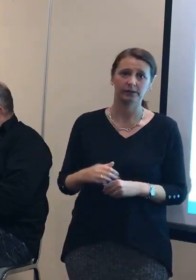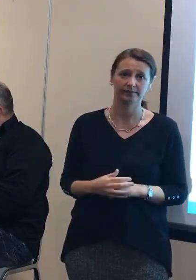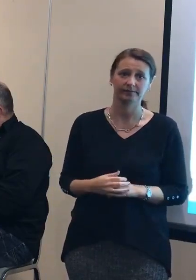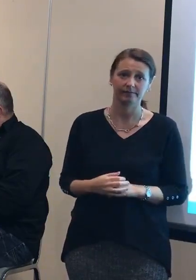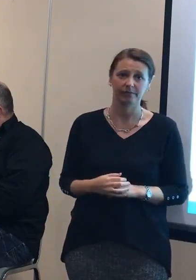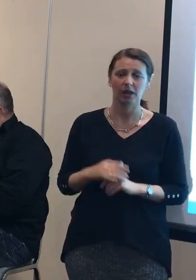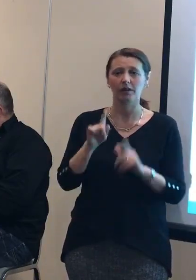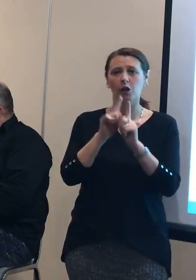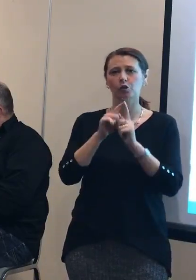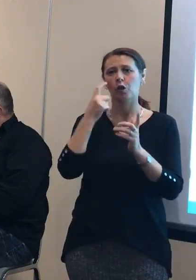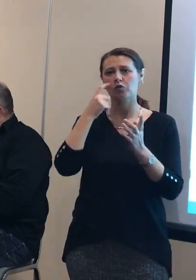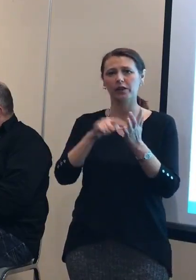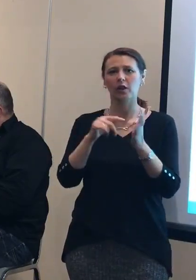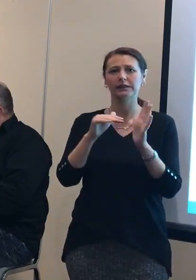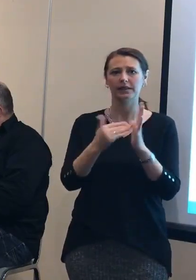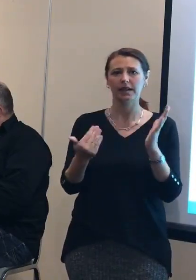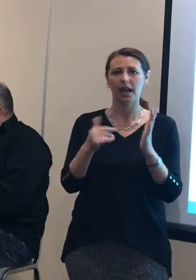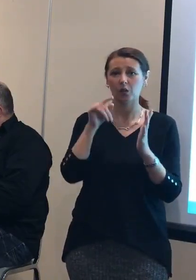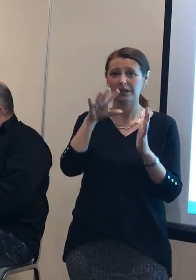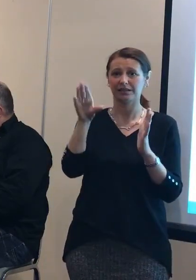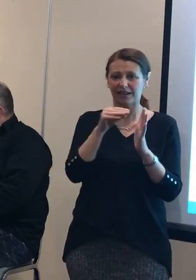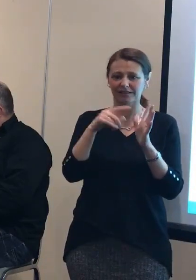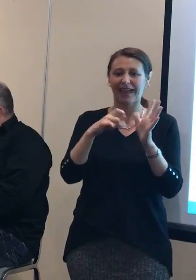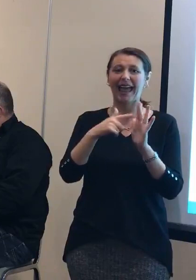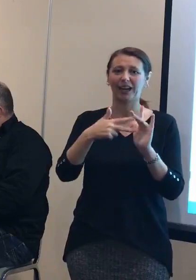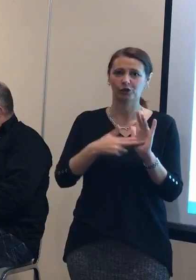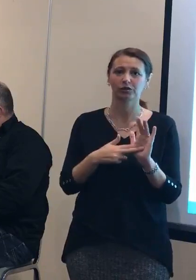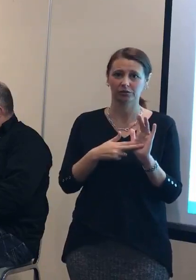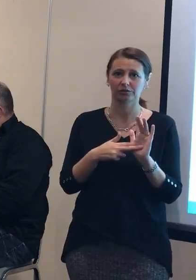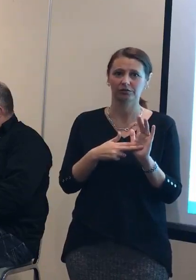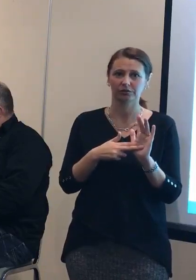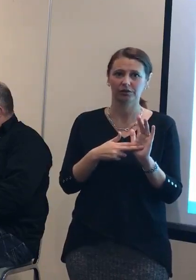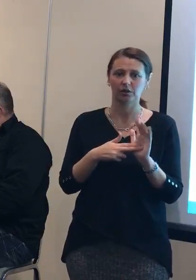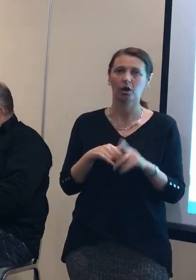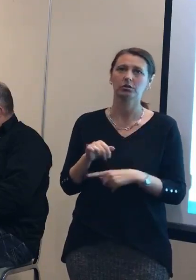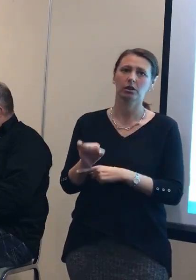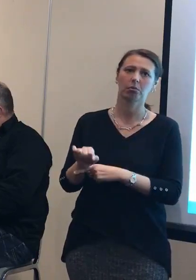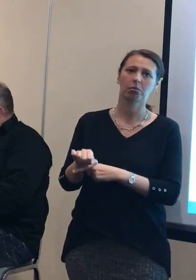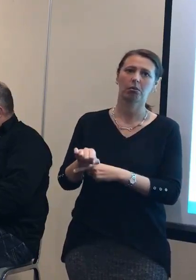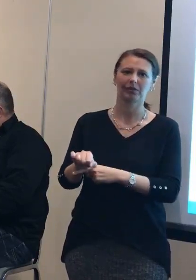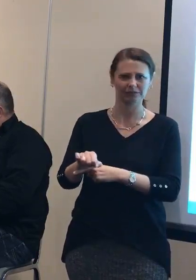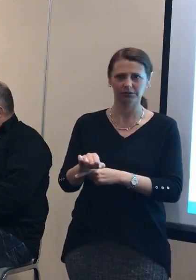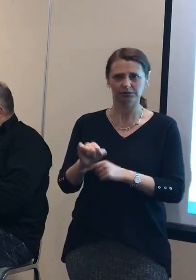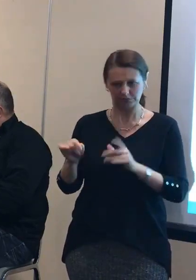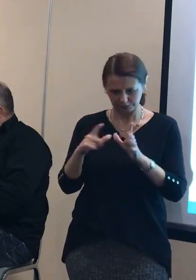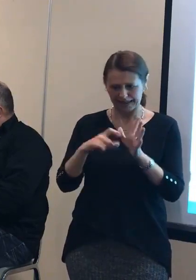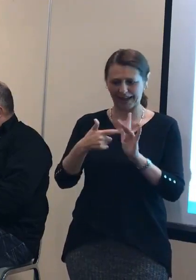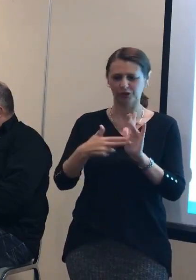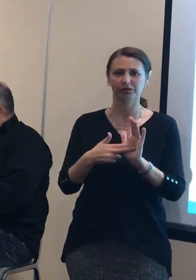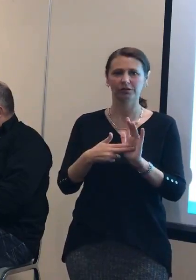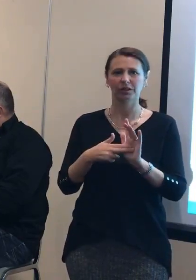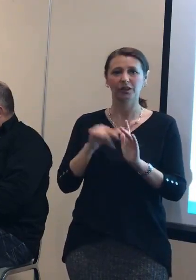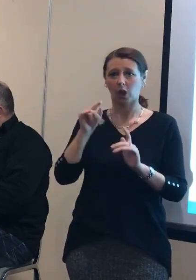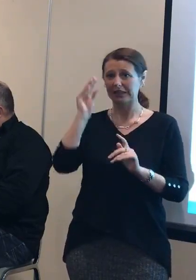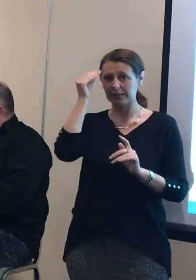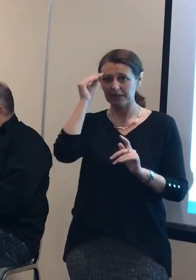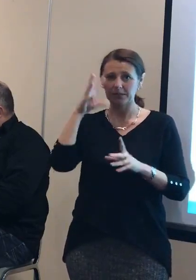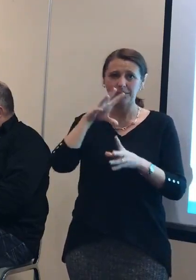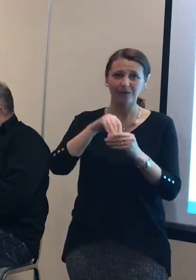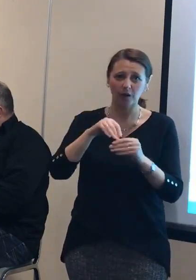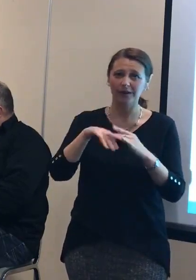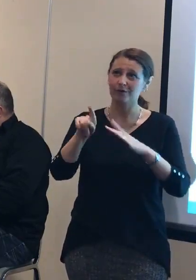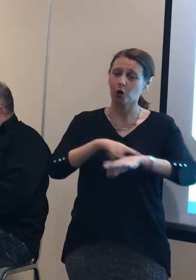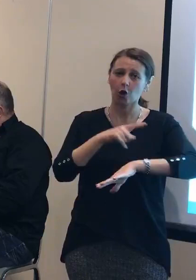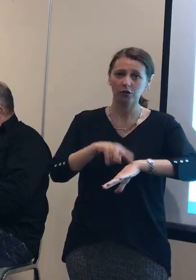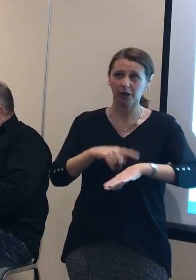They also recognise now that it actually takes action, which I think is a big step for some of our committees who have been in place for a long time,